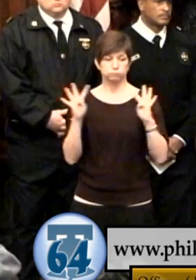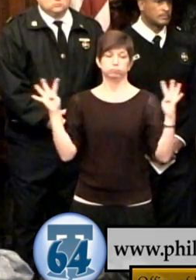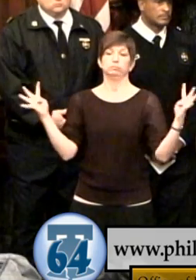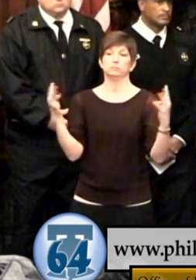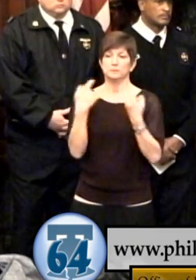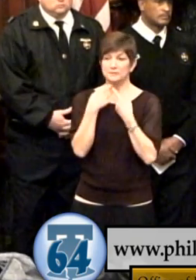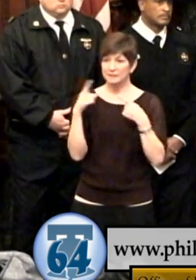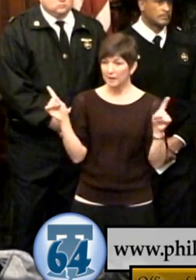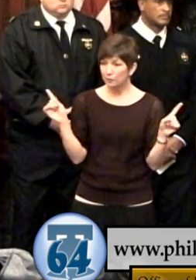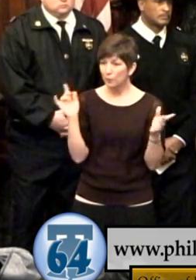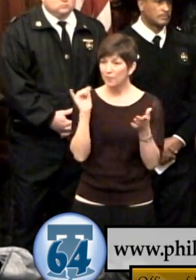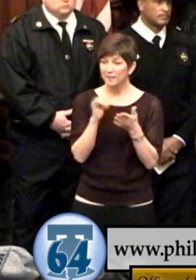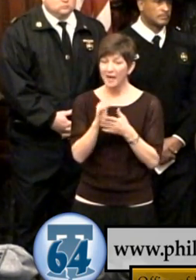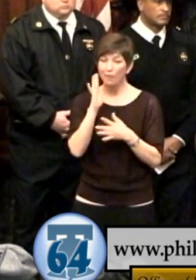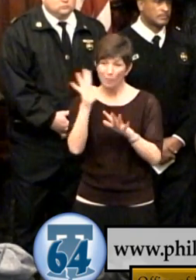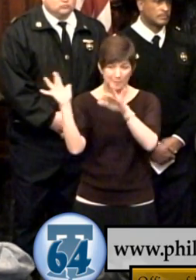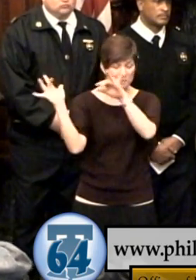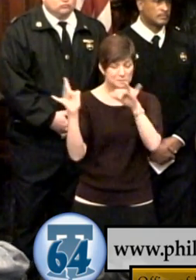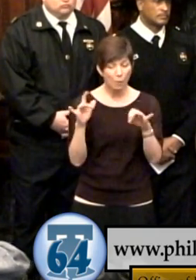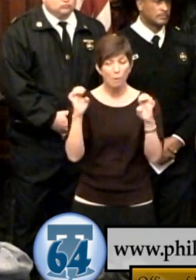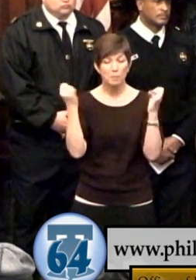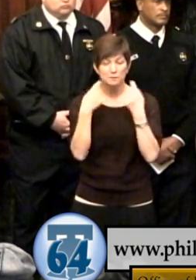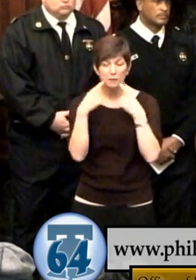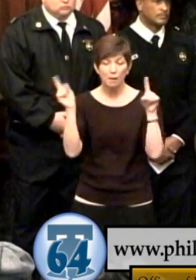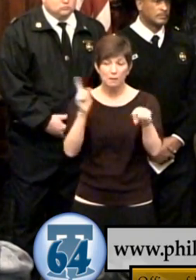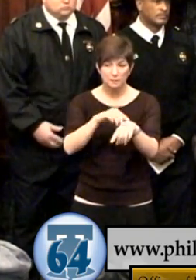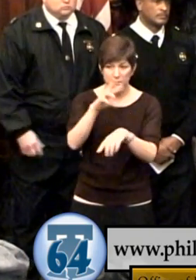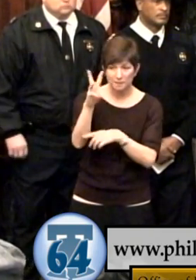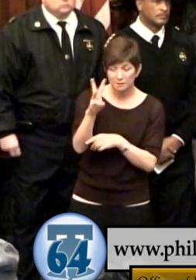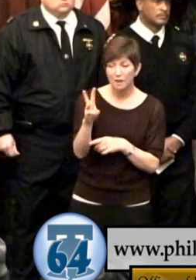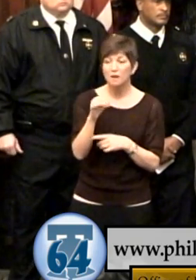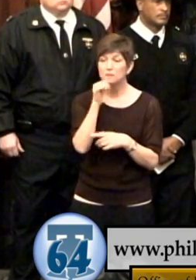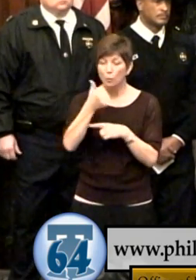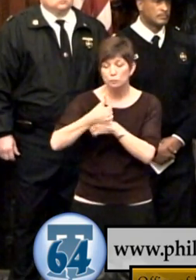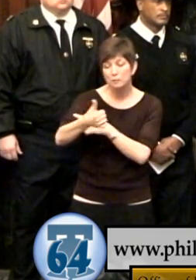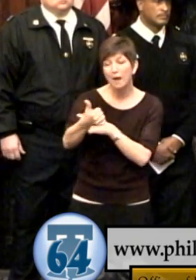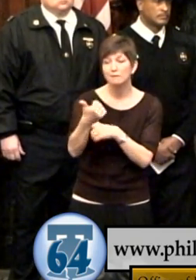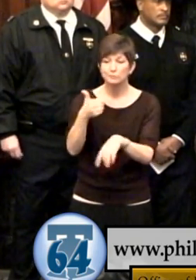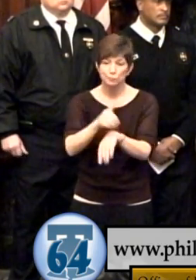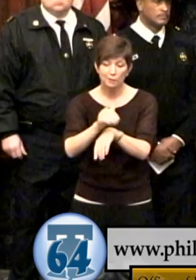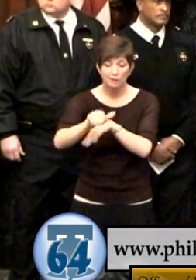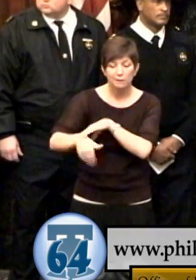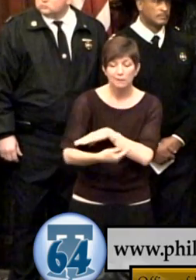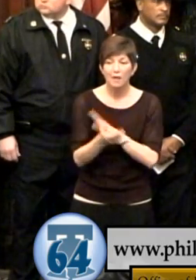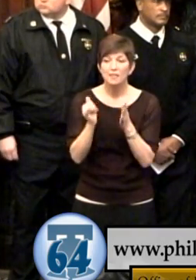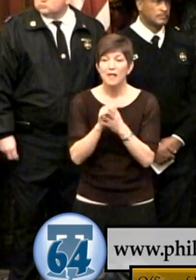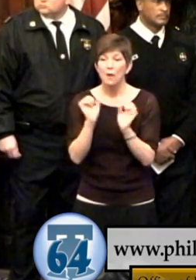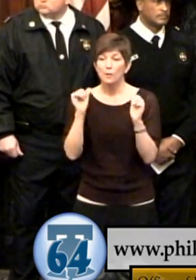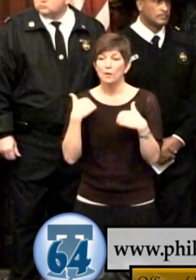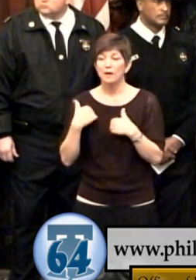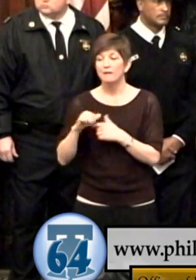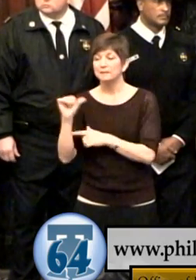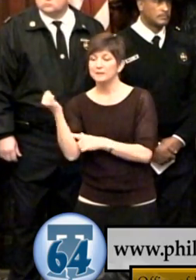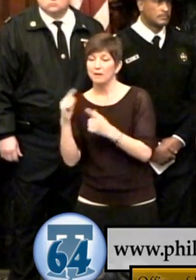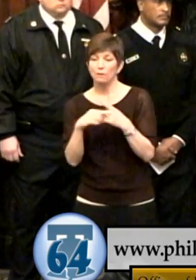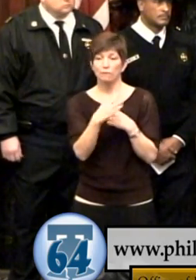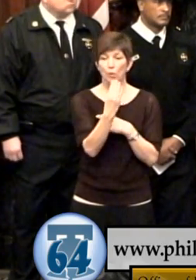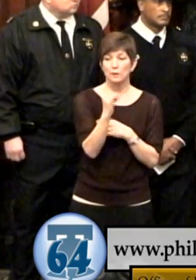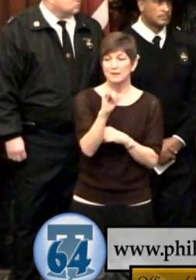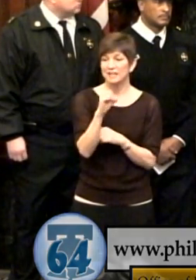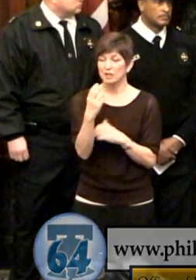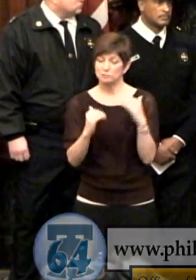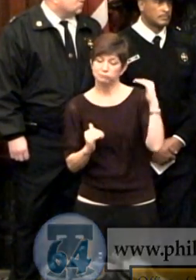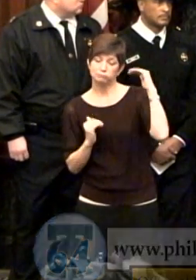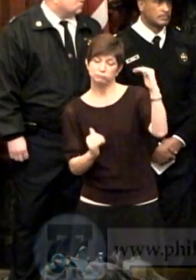you that there's going to be a snow emergency declared at 6, that you shouldn't travel tonight, that we could have 10 to 14 inches of snow